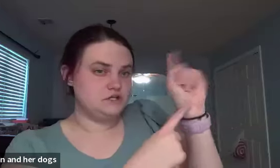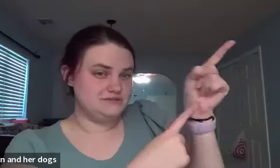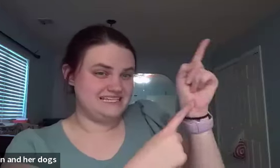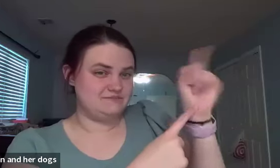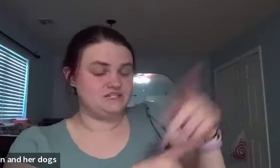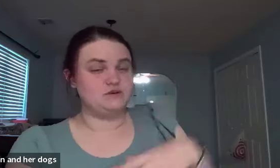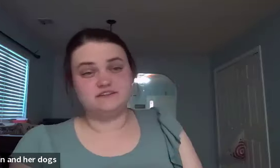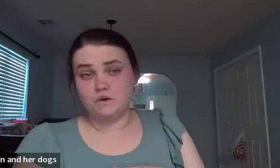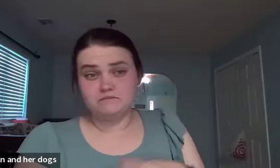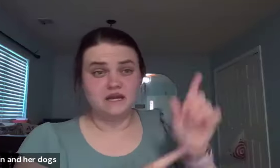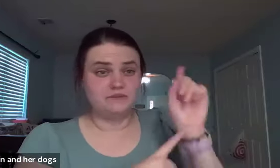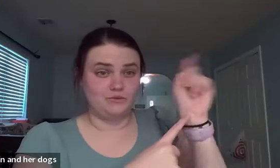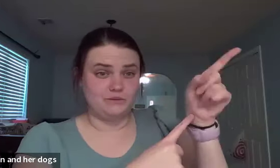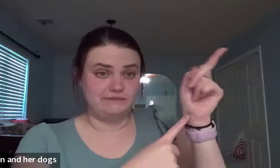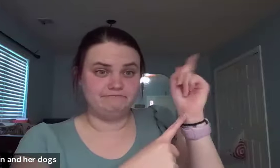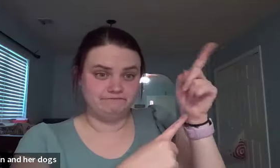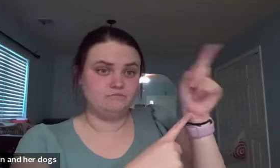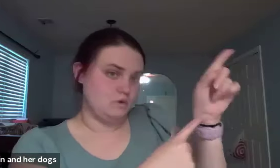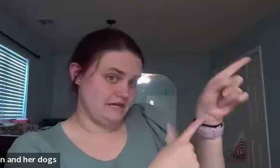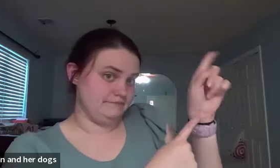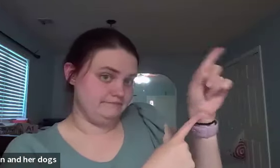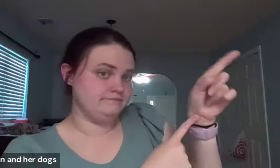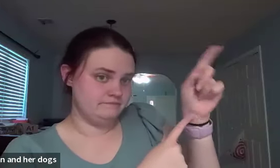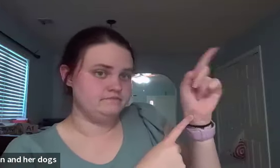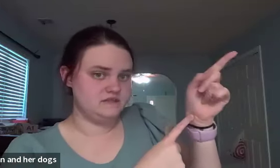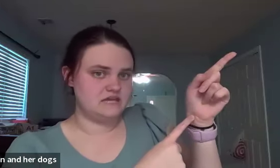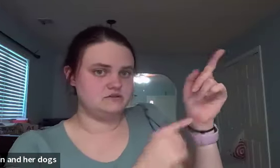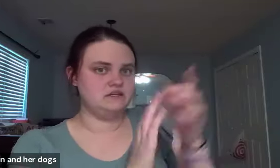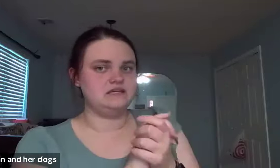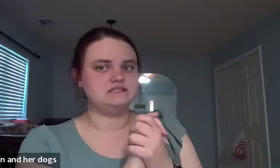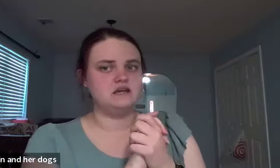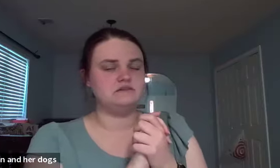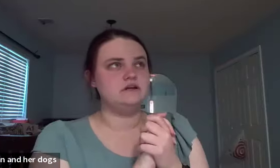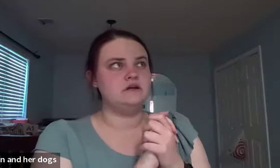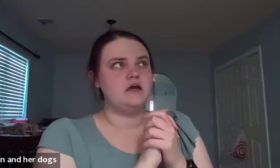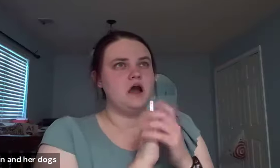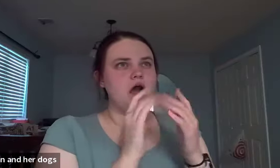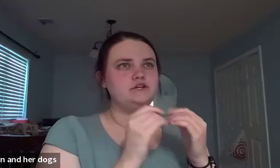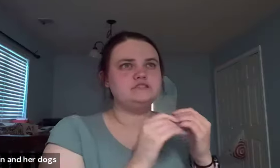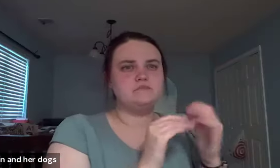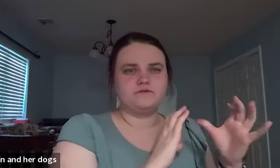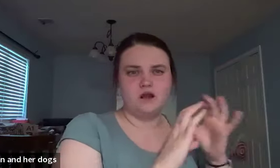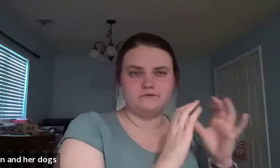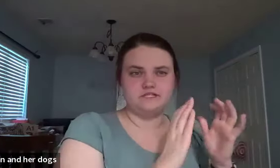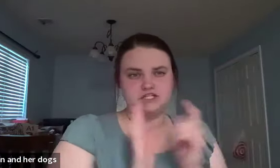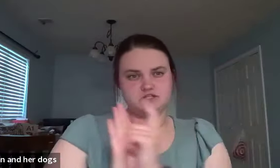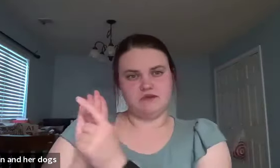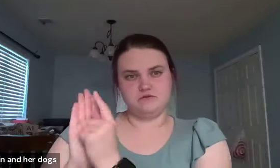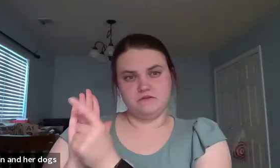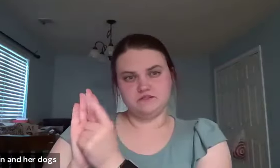where I use this minute. So like if it's 1 minute, I'd be like 1 minute, 1 minute, that sort of thing. It's kind of, I use that more for the conversation rather than this